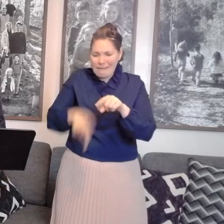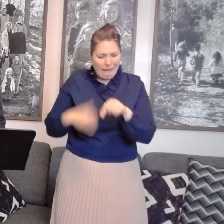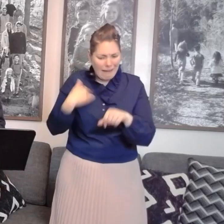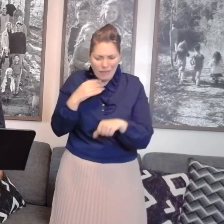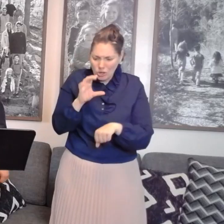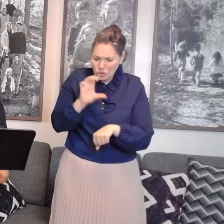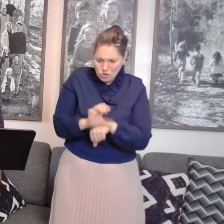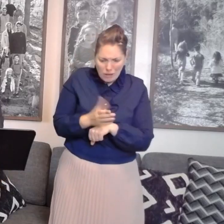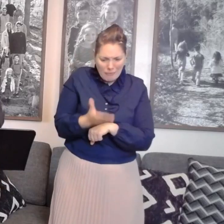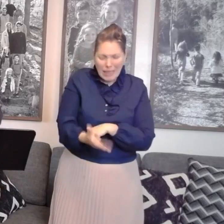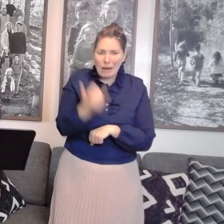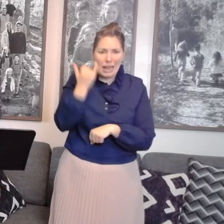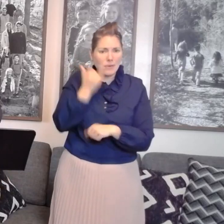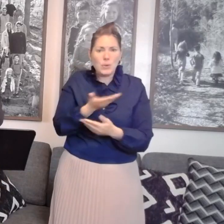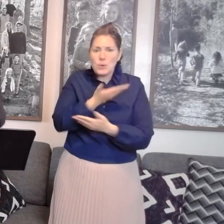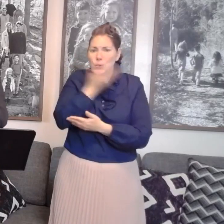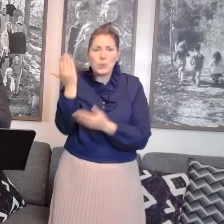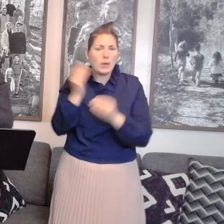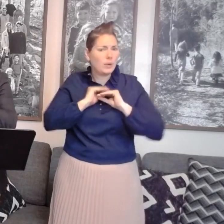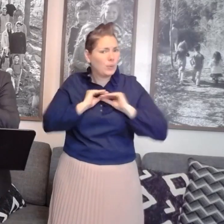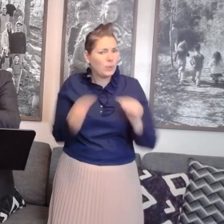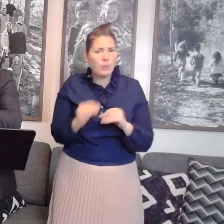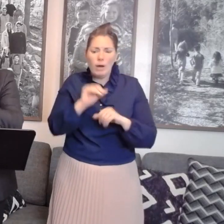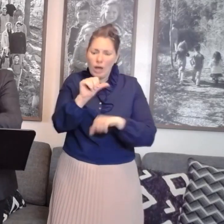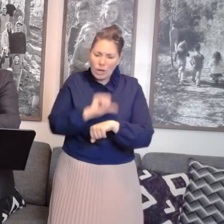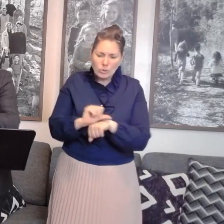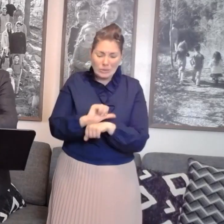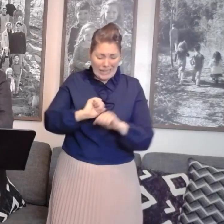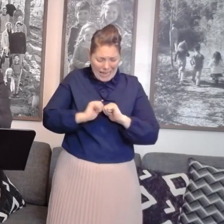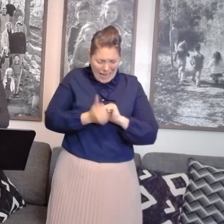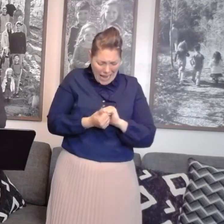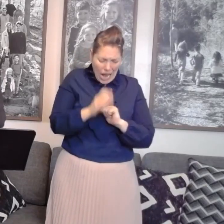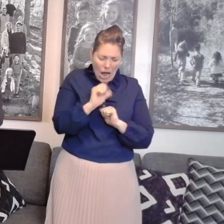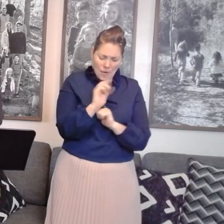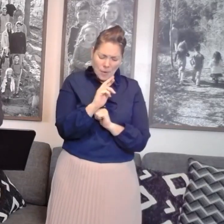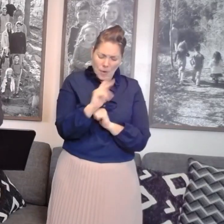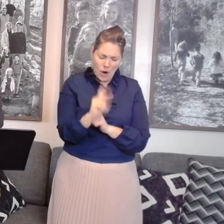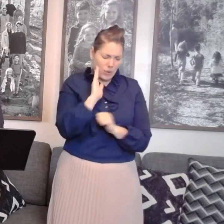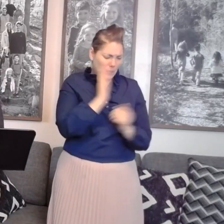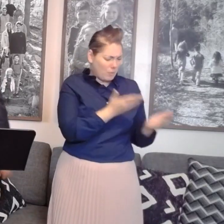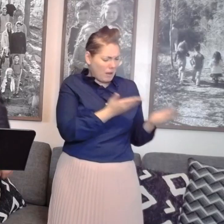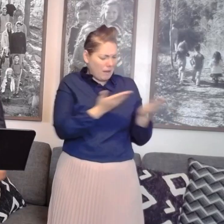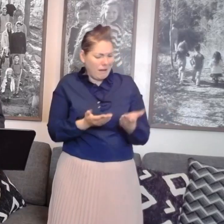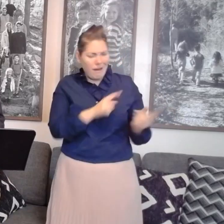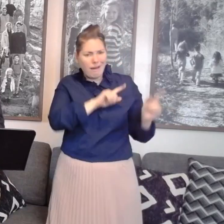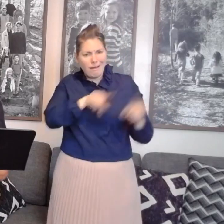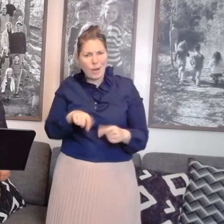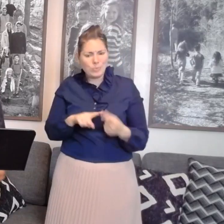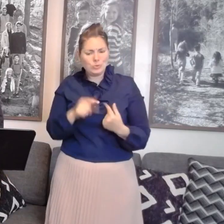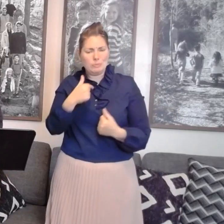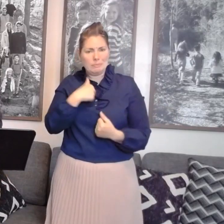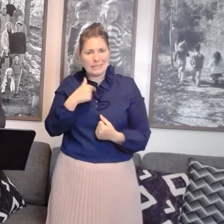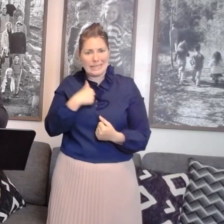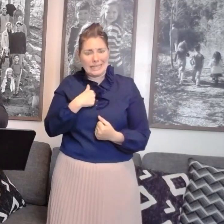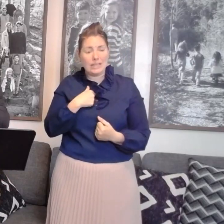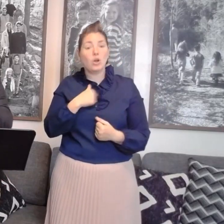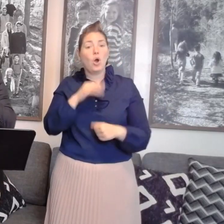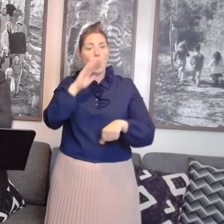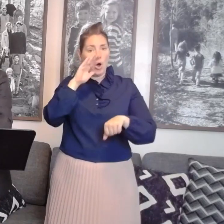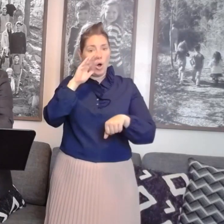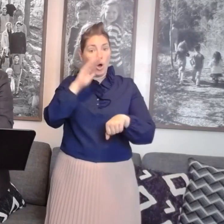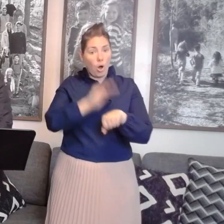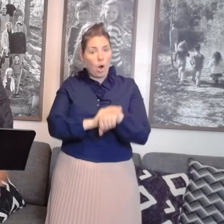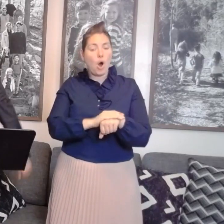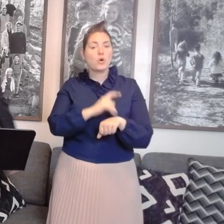without the anointing. How shall the Ark of God come to me? It's going to come on the shoulders